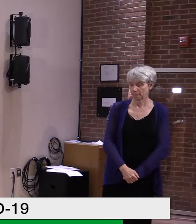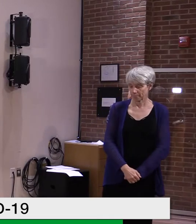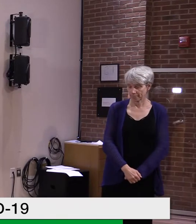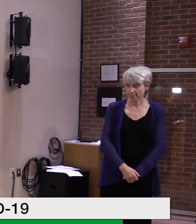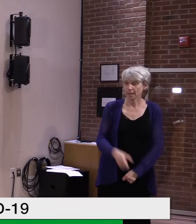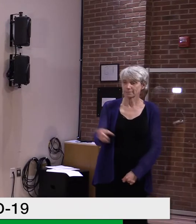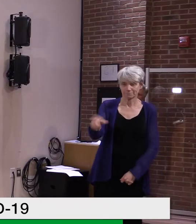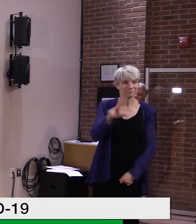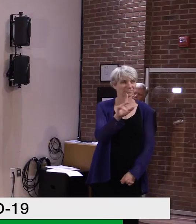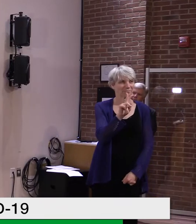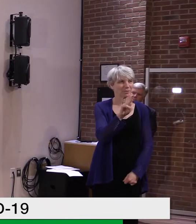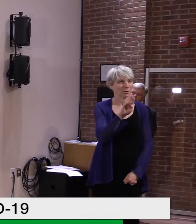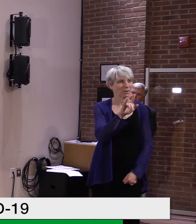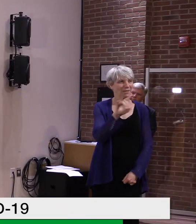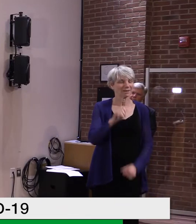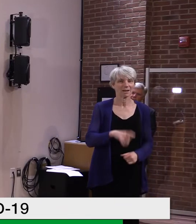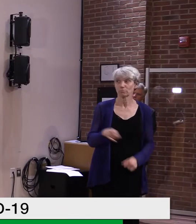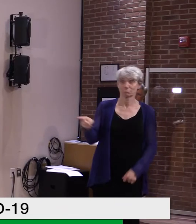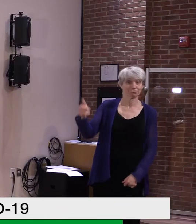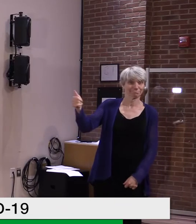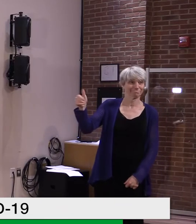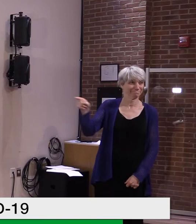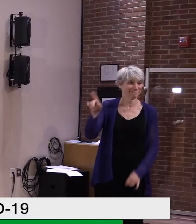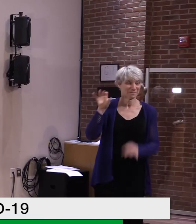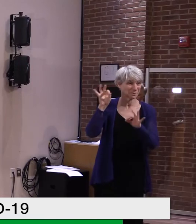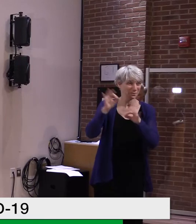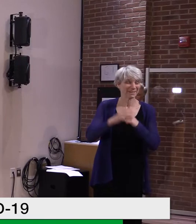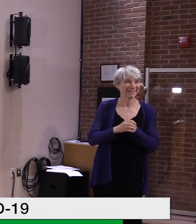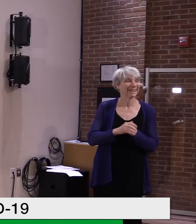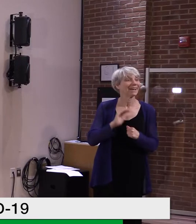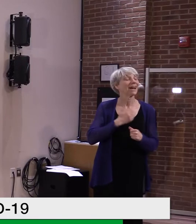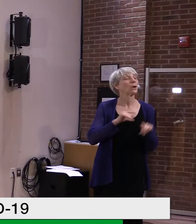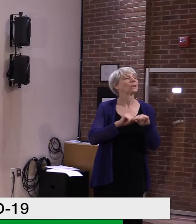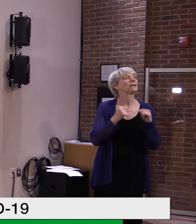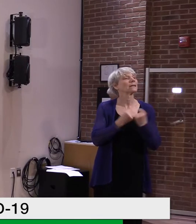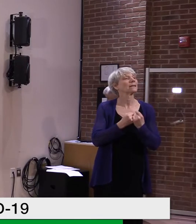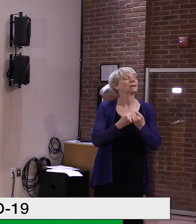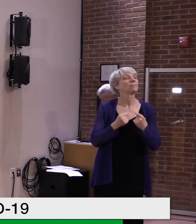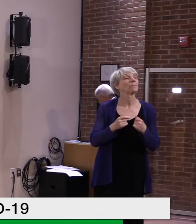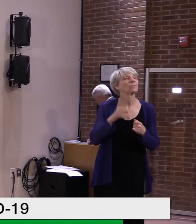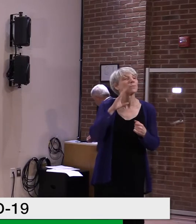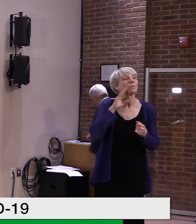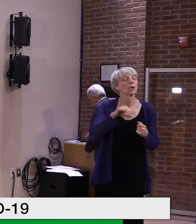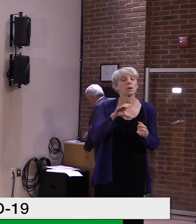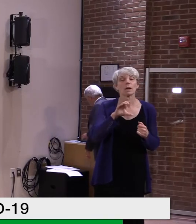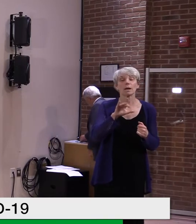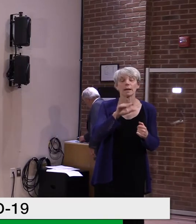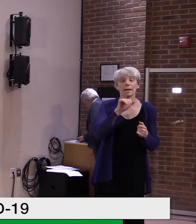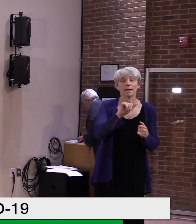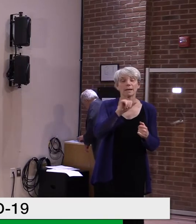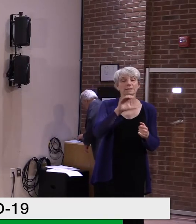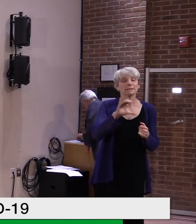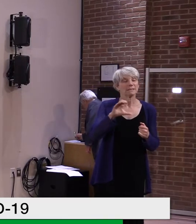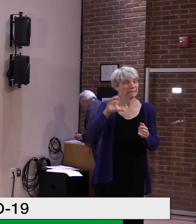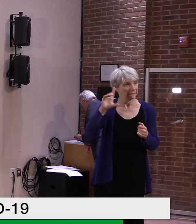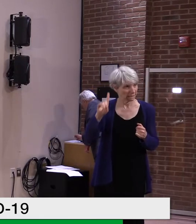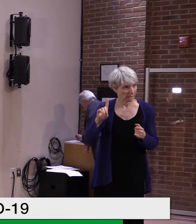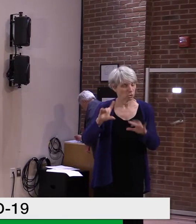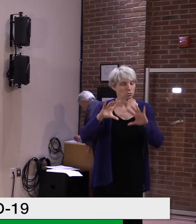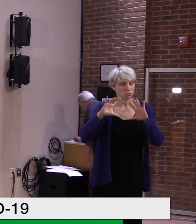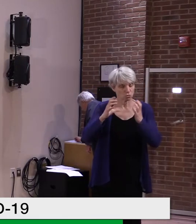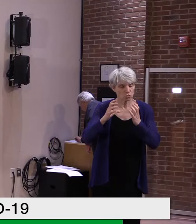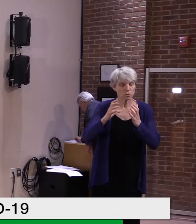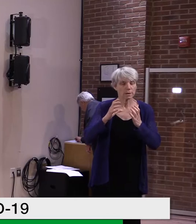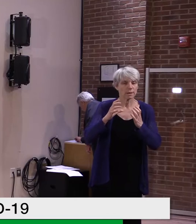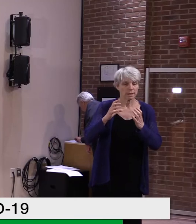All right, you did great. Our teams, the labor and the Commerce and Community Development teams have been working together